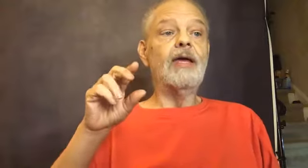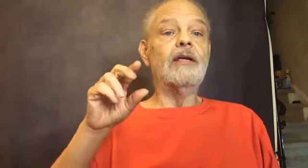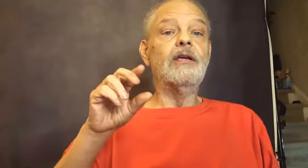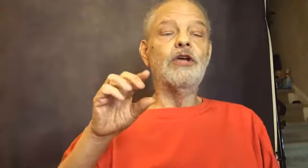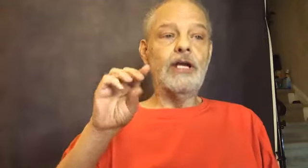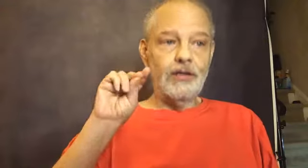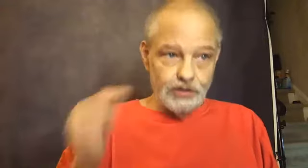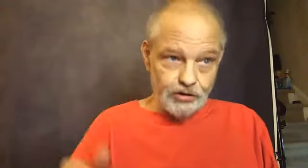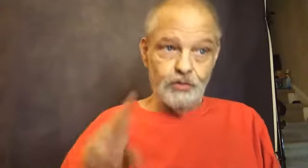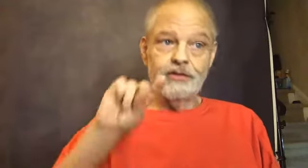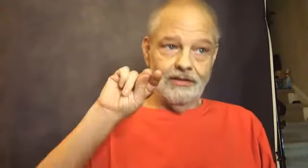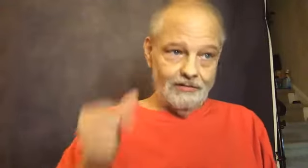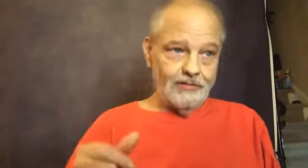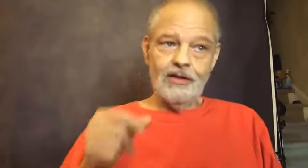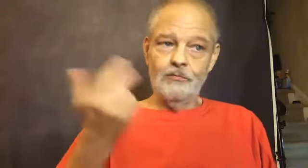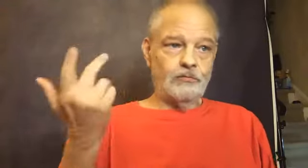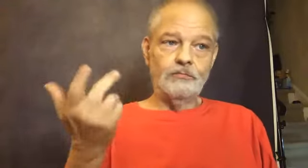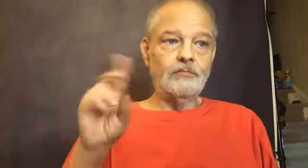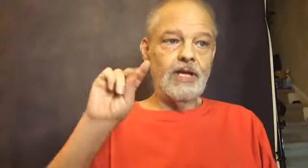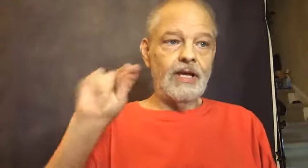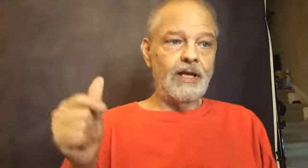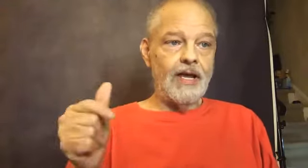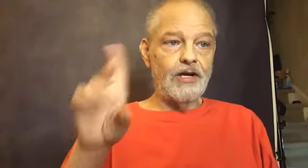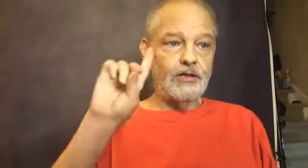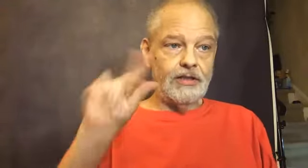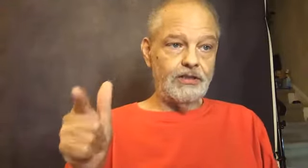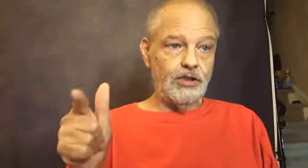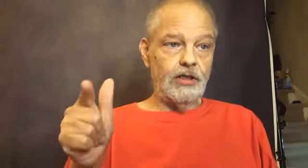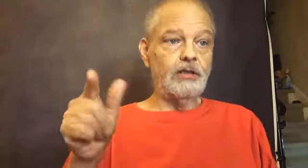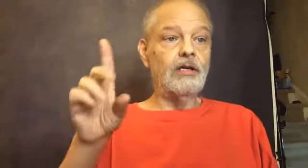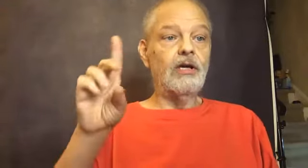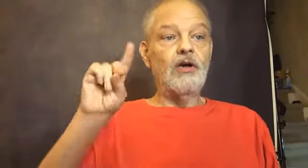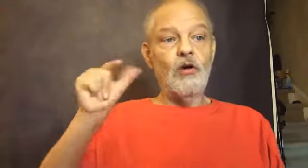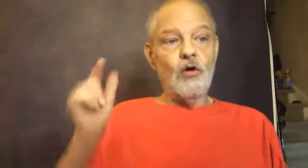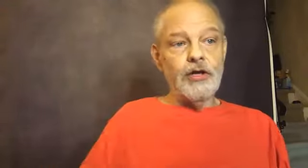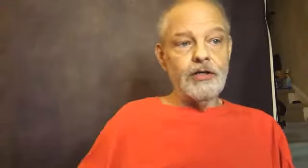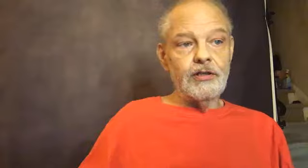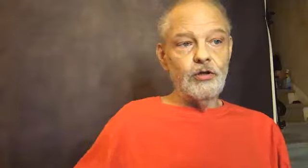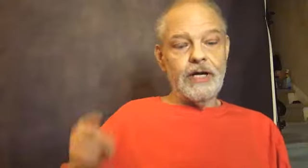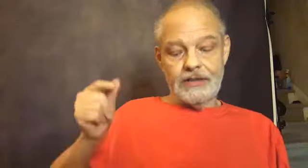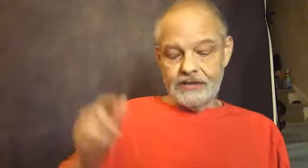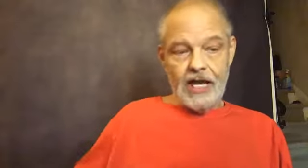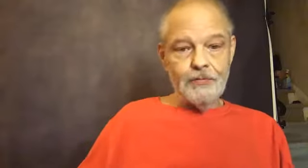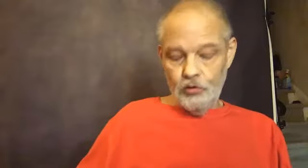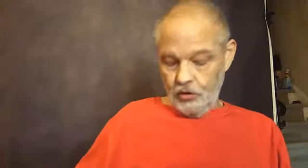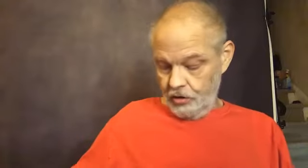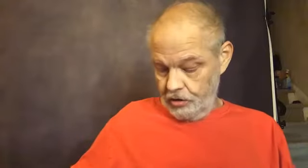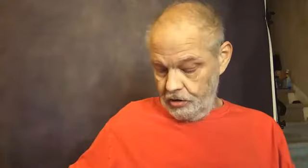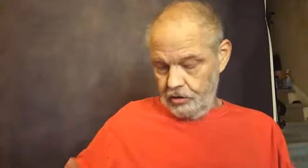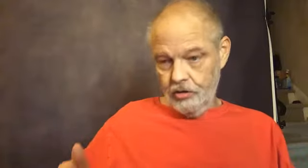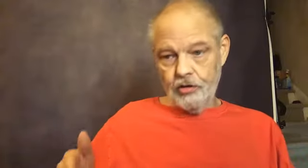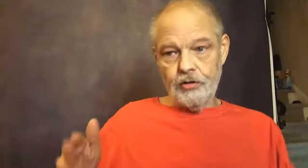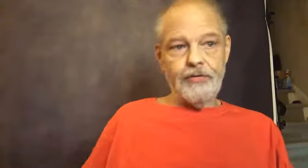and you can either just do it in the air, DG, or you can do it and slap your